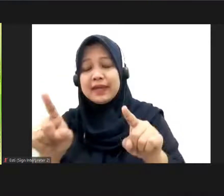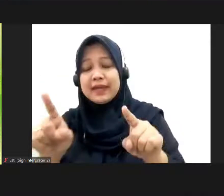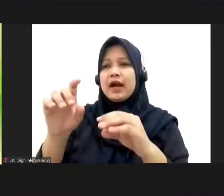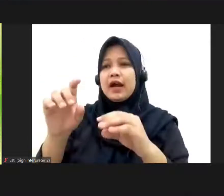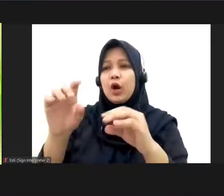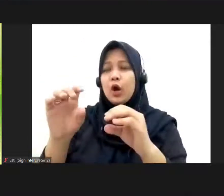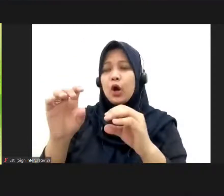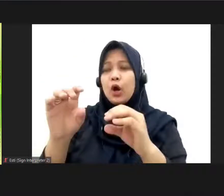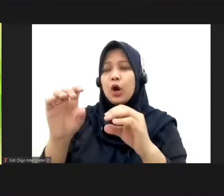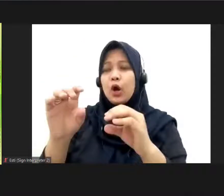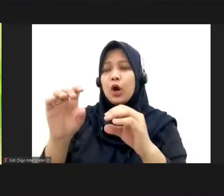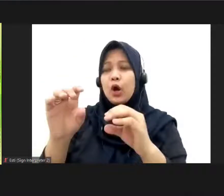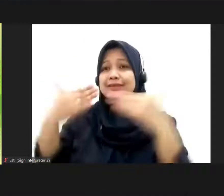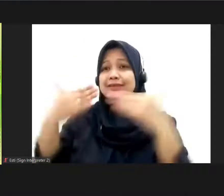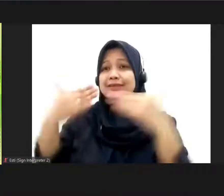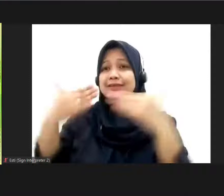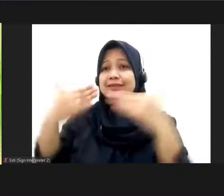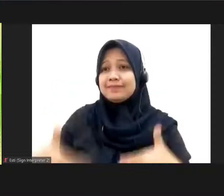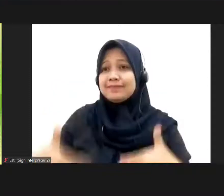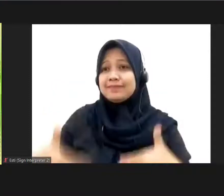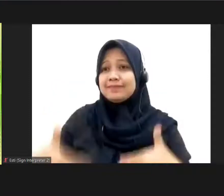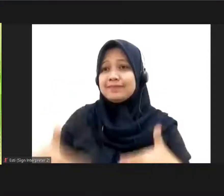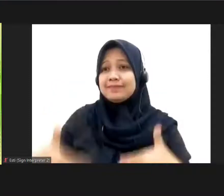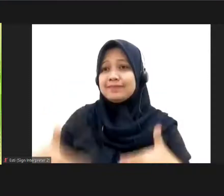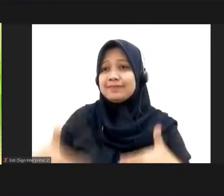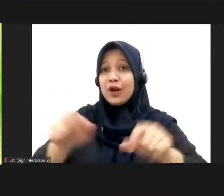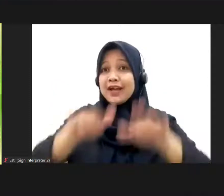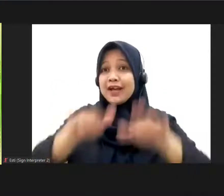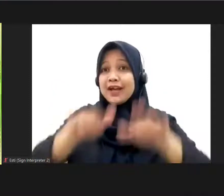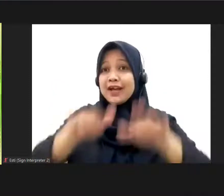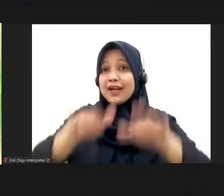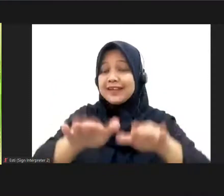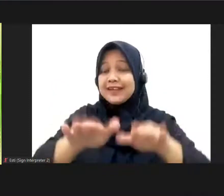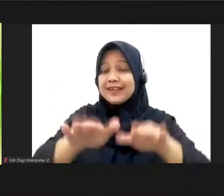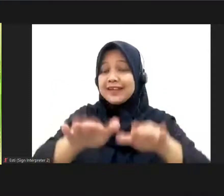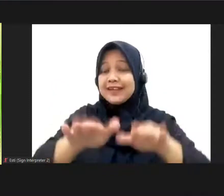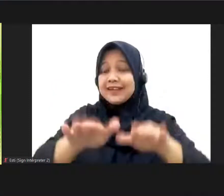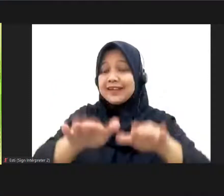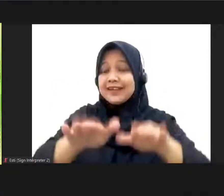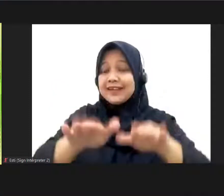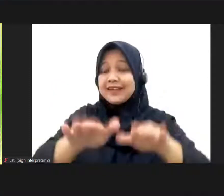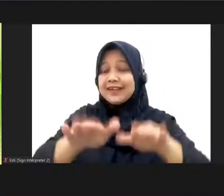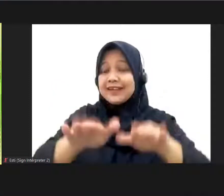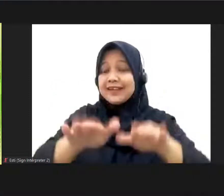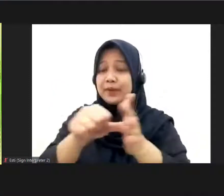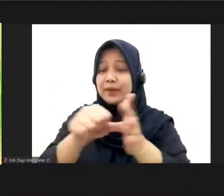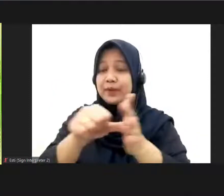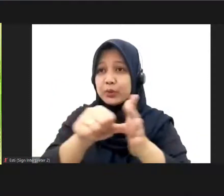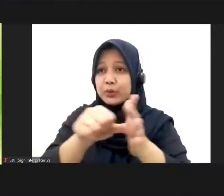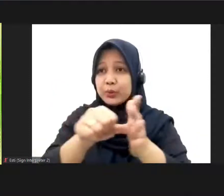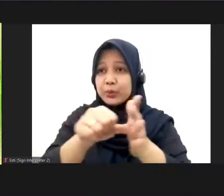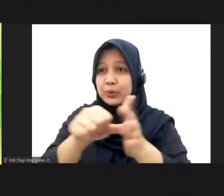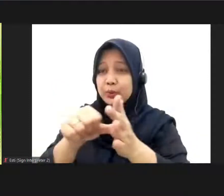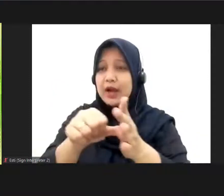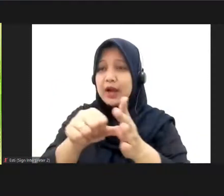and the refugees, as well as help reduce tensions between the refugees and the host